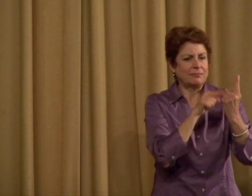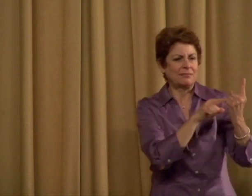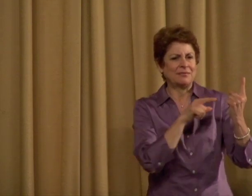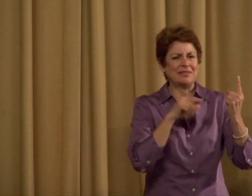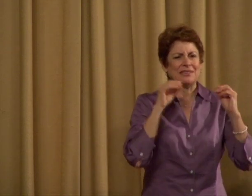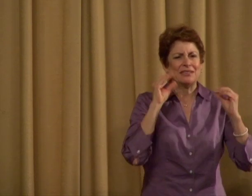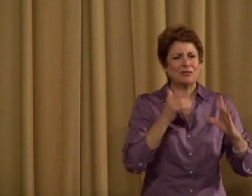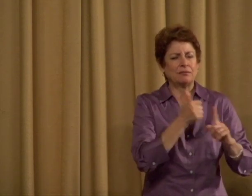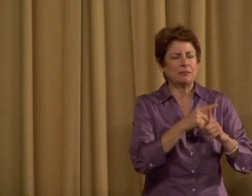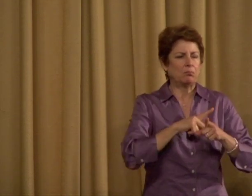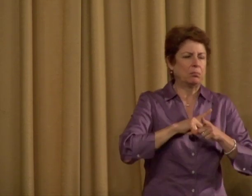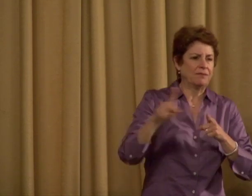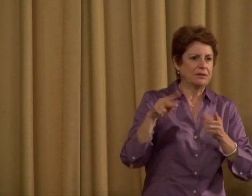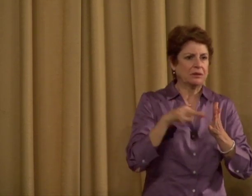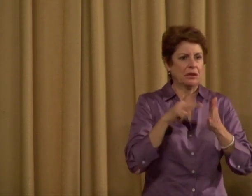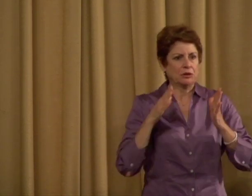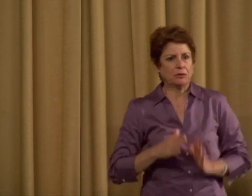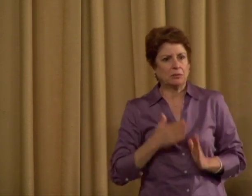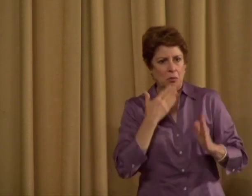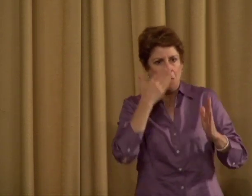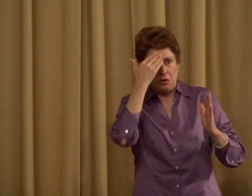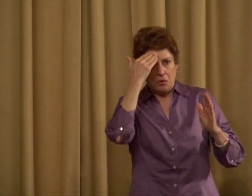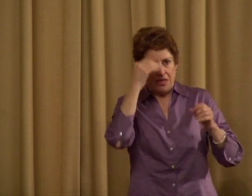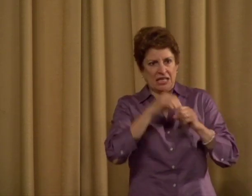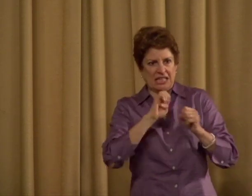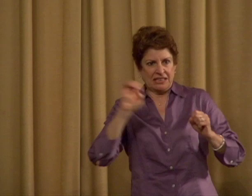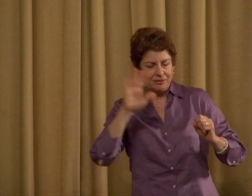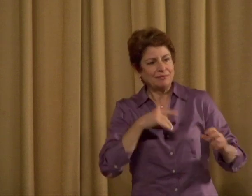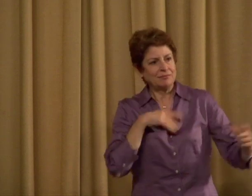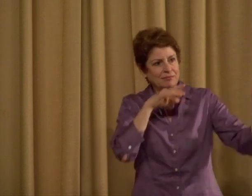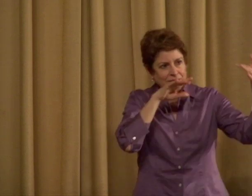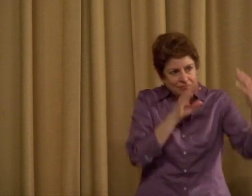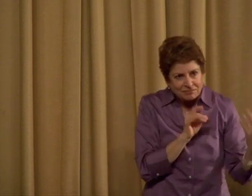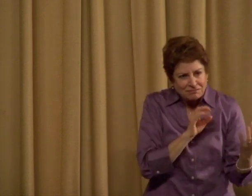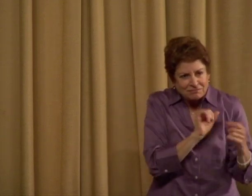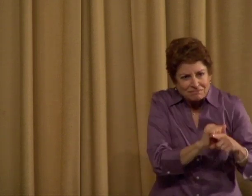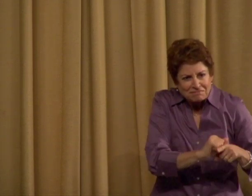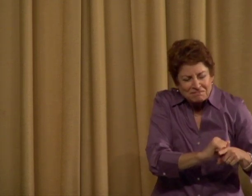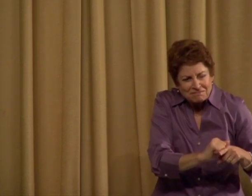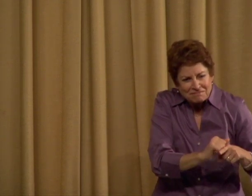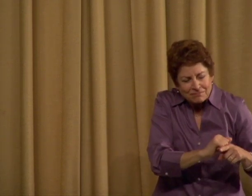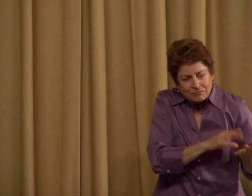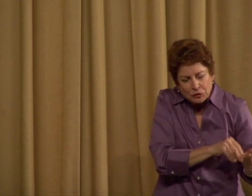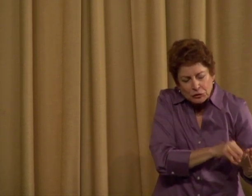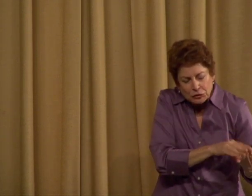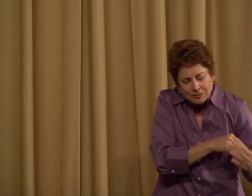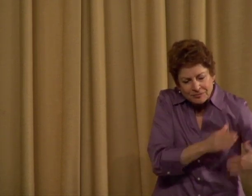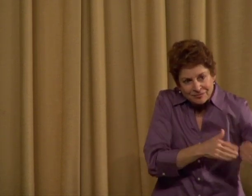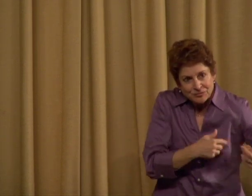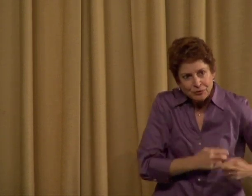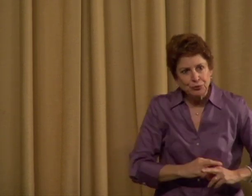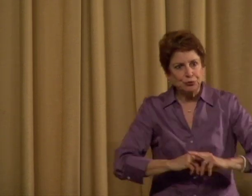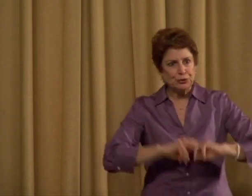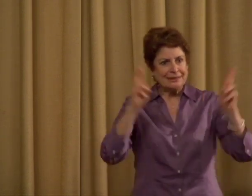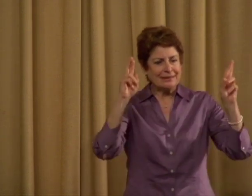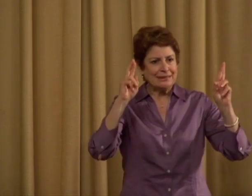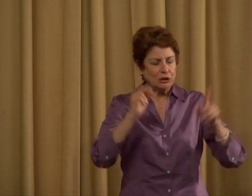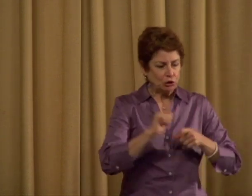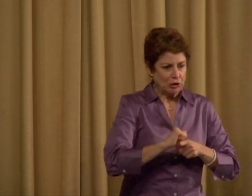for that. And the teacher was very much of a professional dancer and knew the ins and outs. So I hired